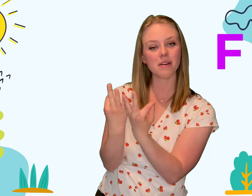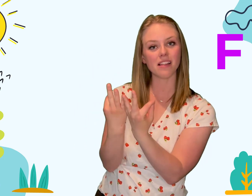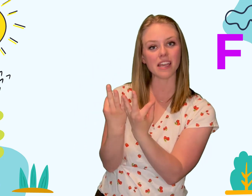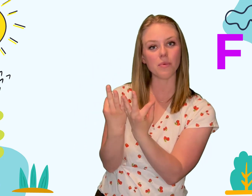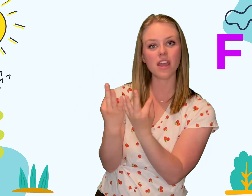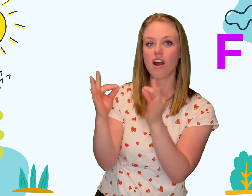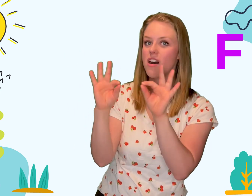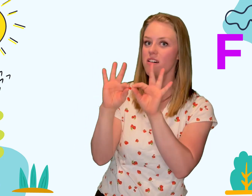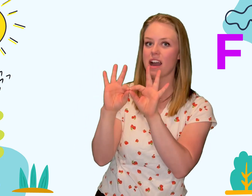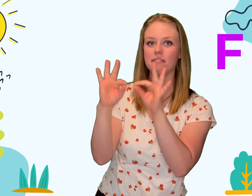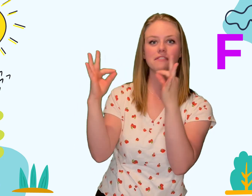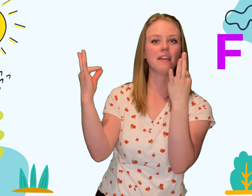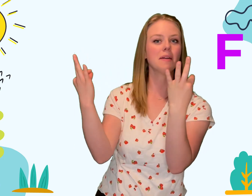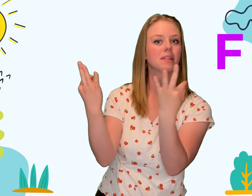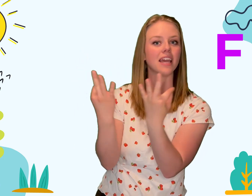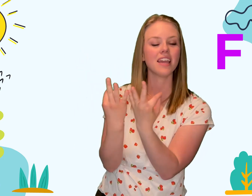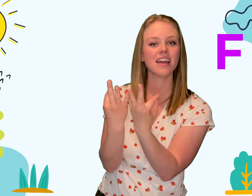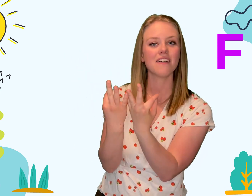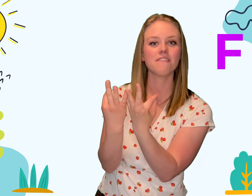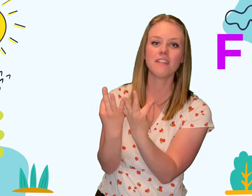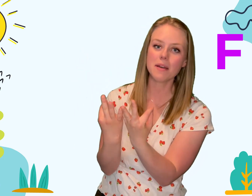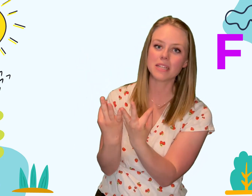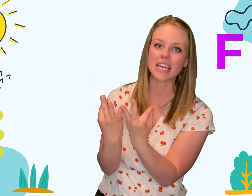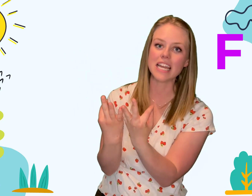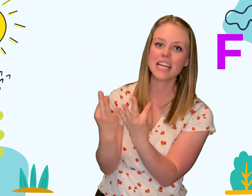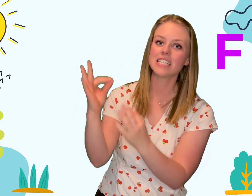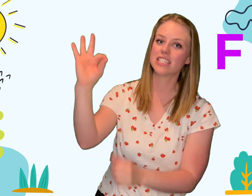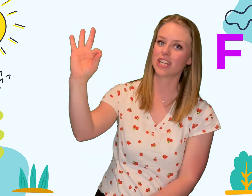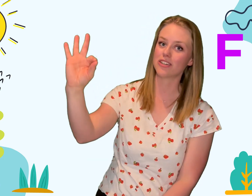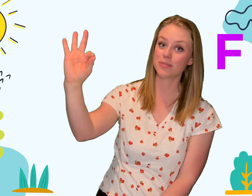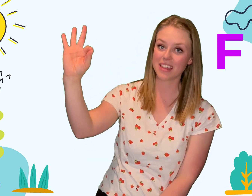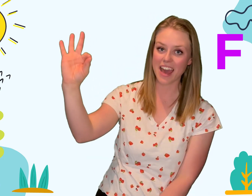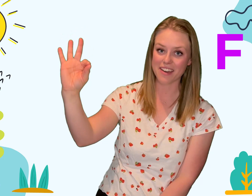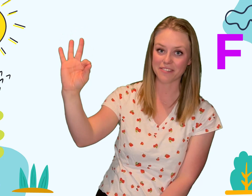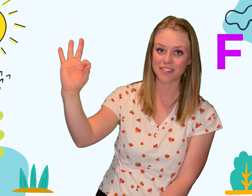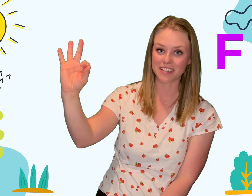Family. We all have a family. Family starts with F.